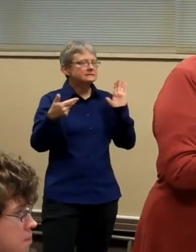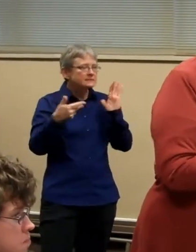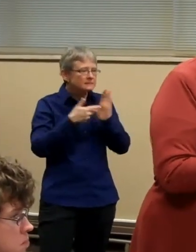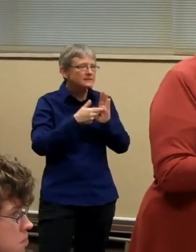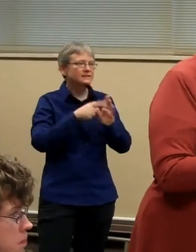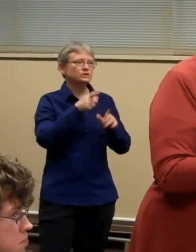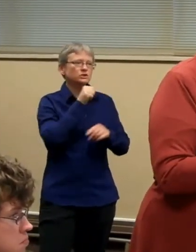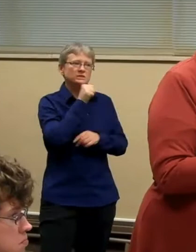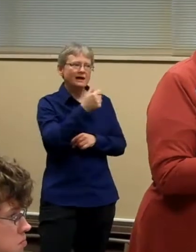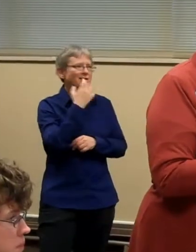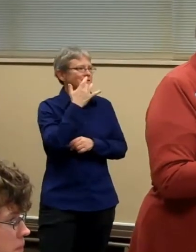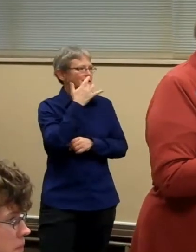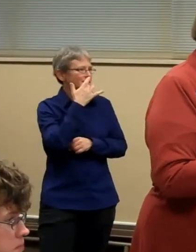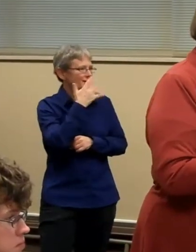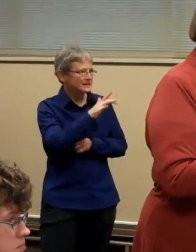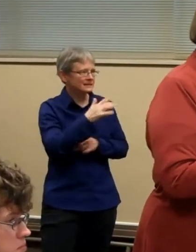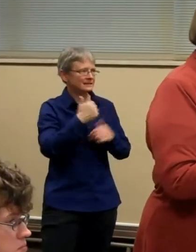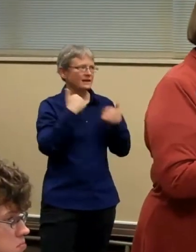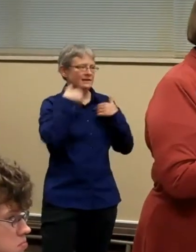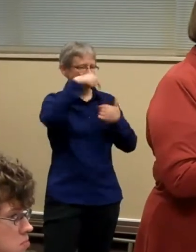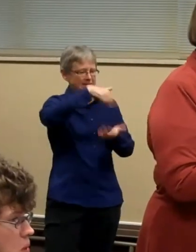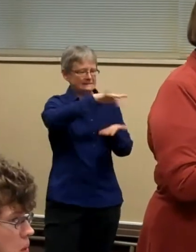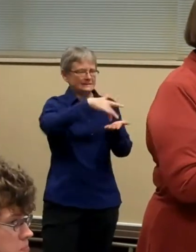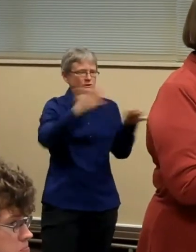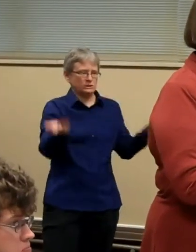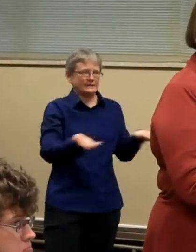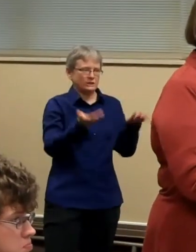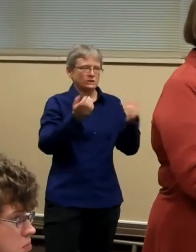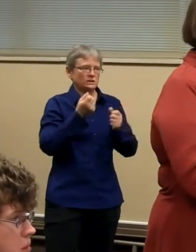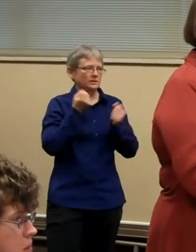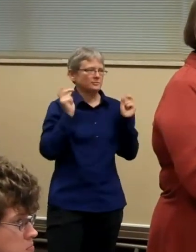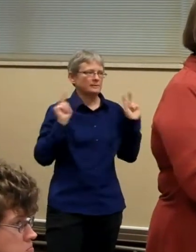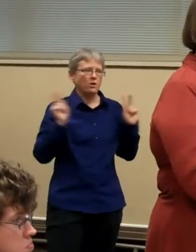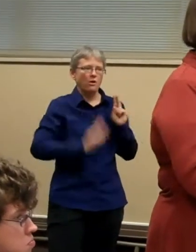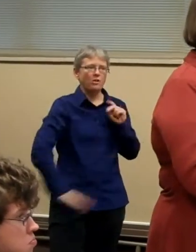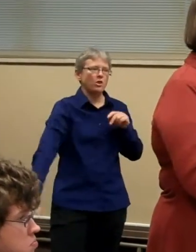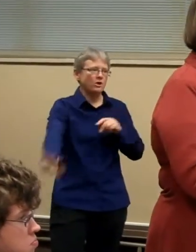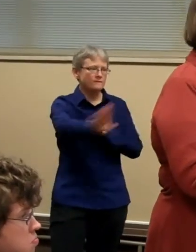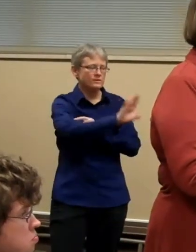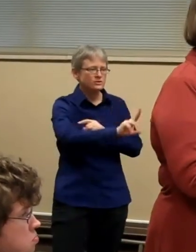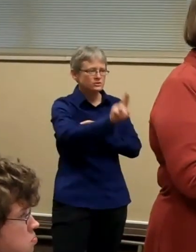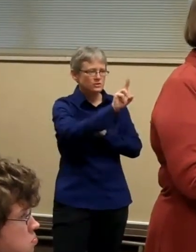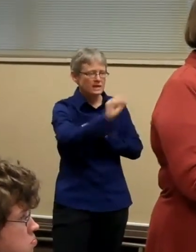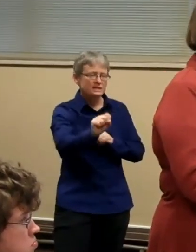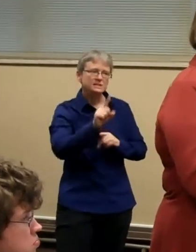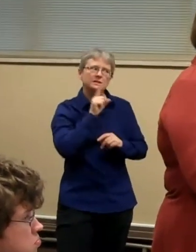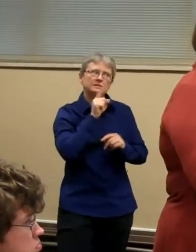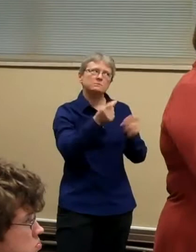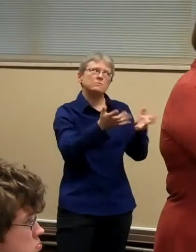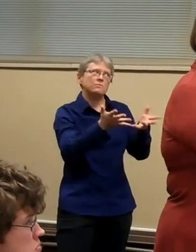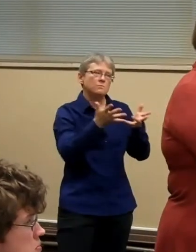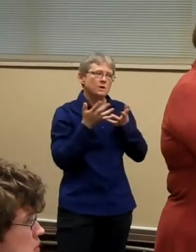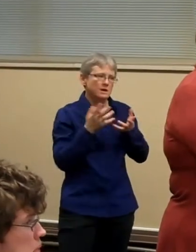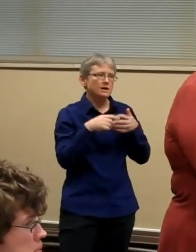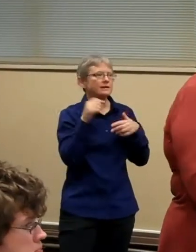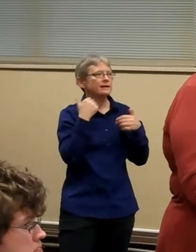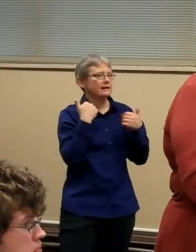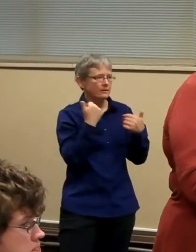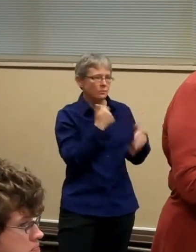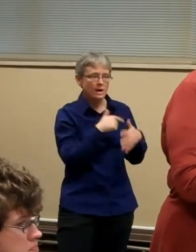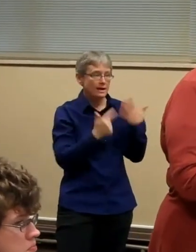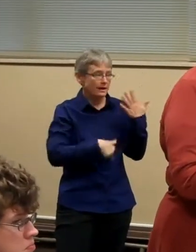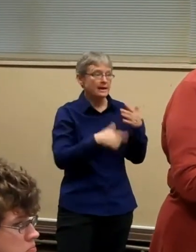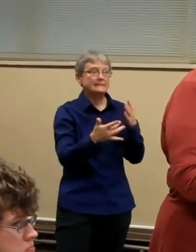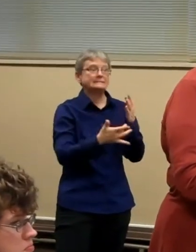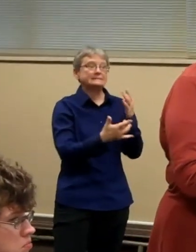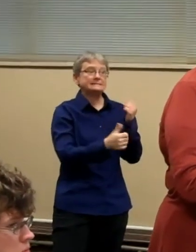really lucky to have a center like this here. I know people all across the United States who would give anything to have A, Assistive